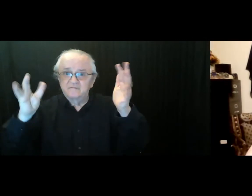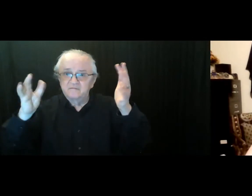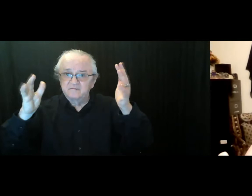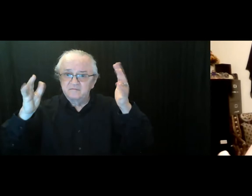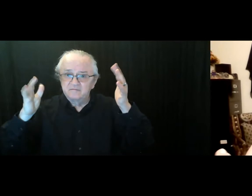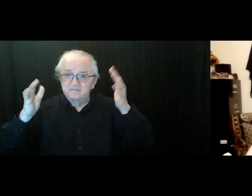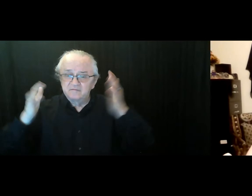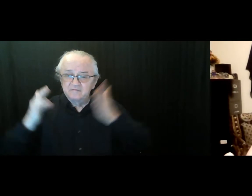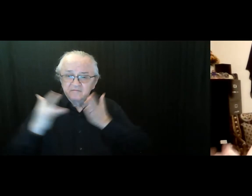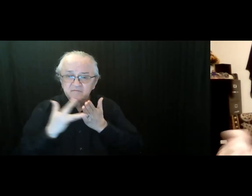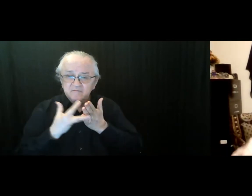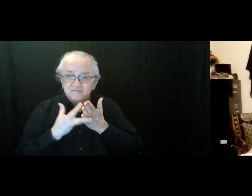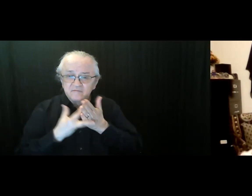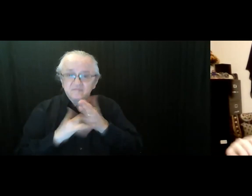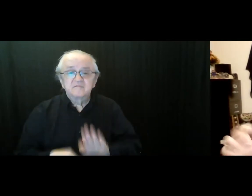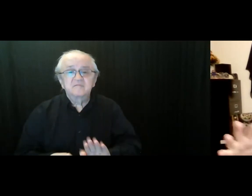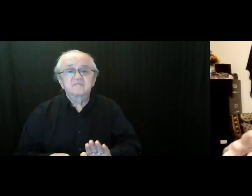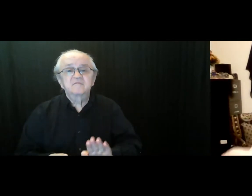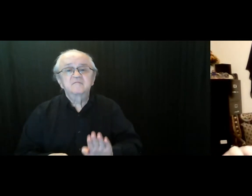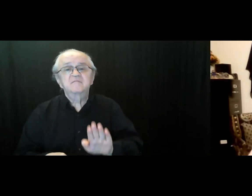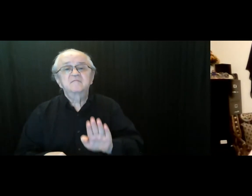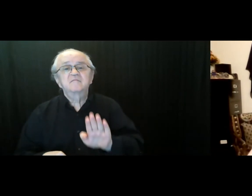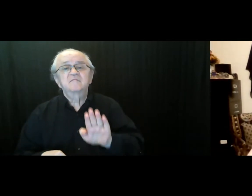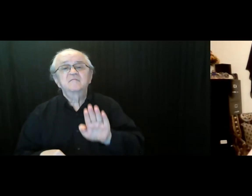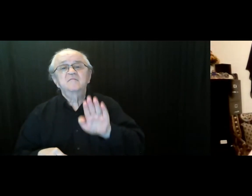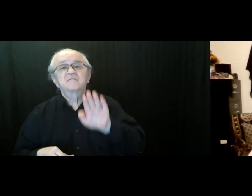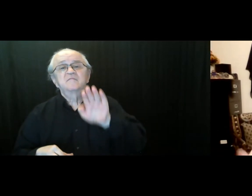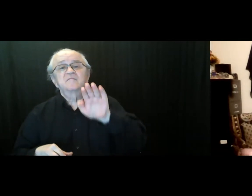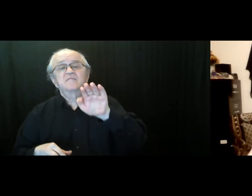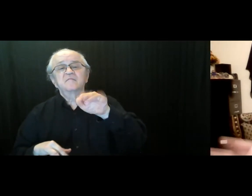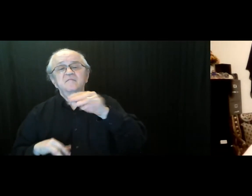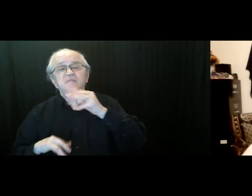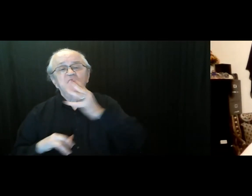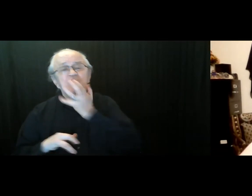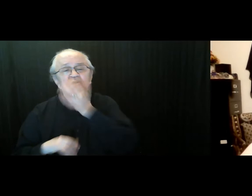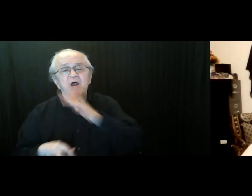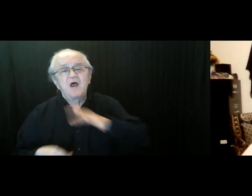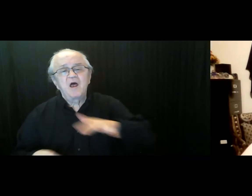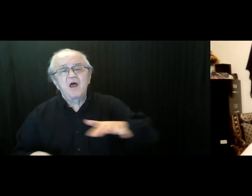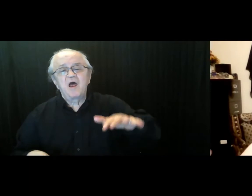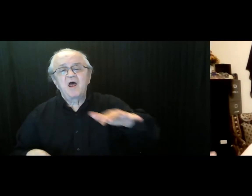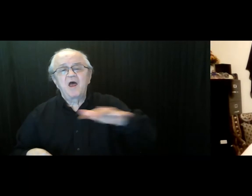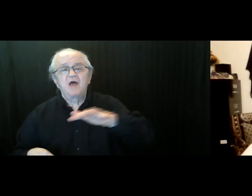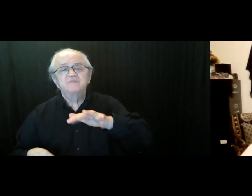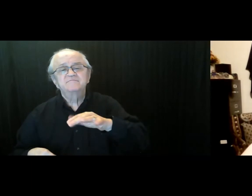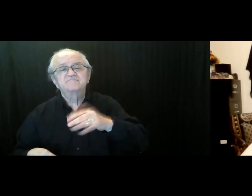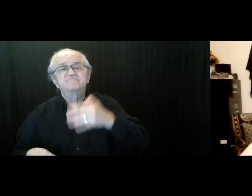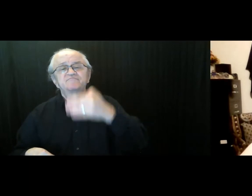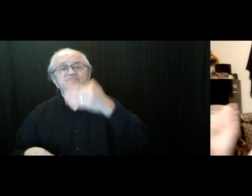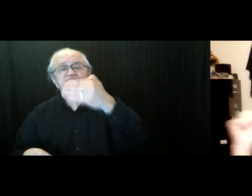over a little hillside and through two meadows before you actually reached the graveyard